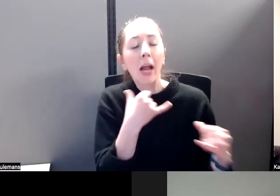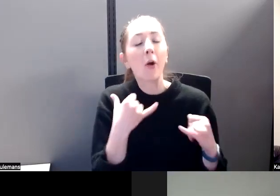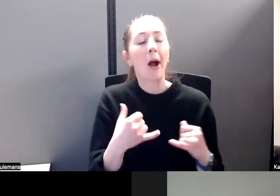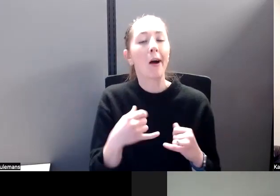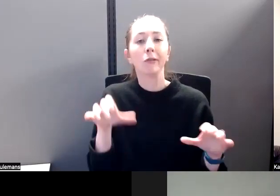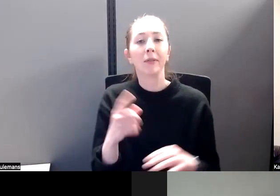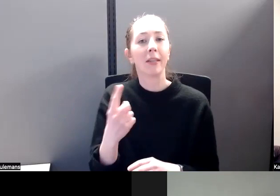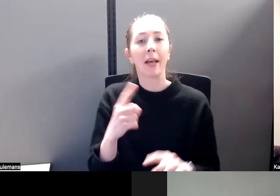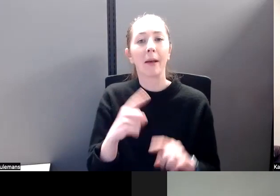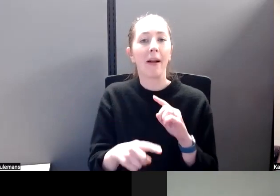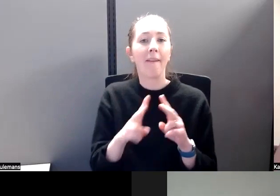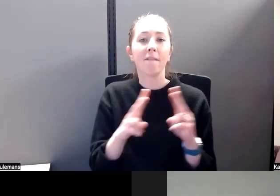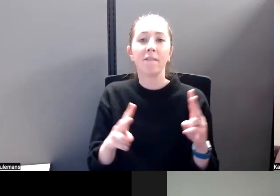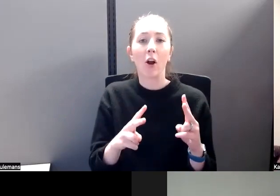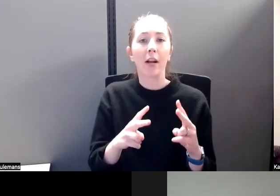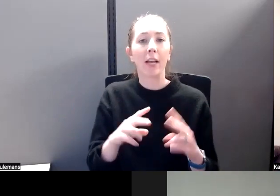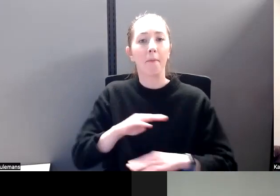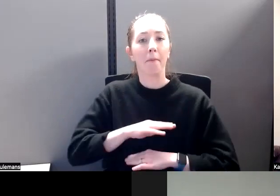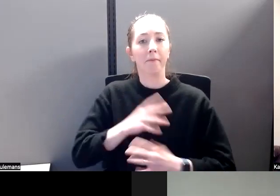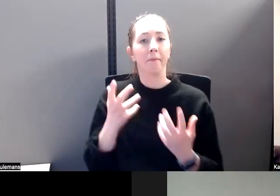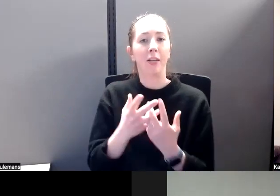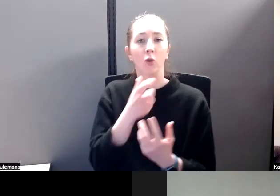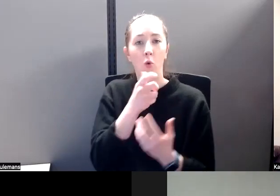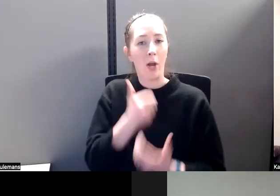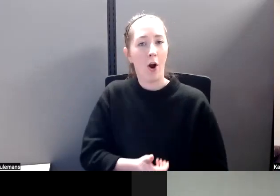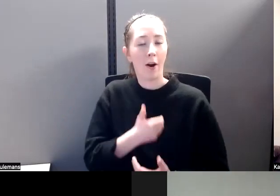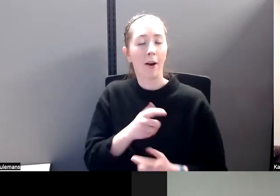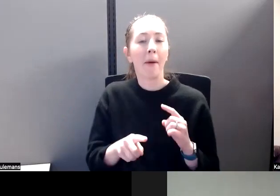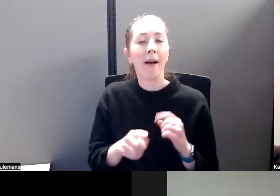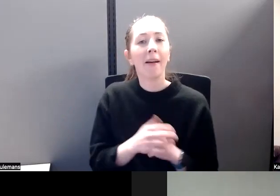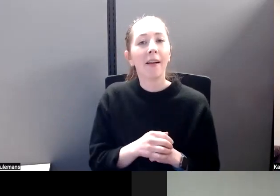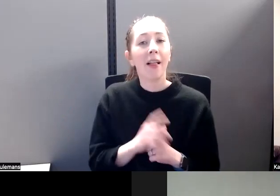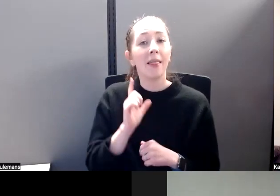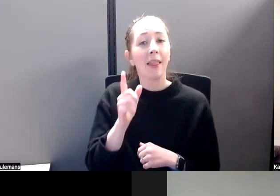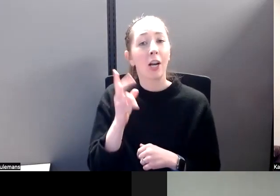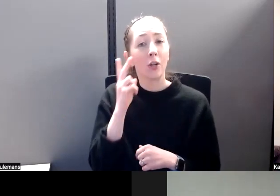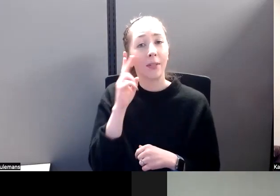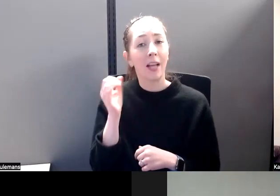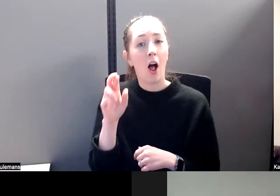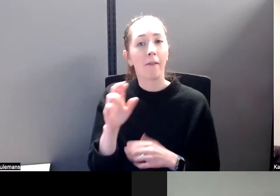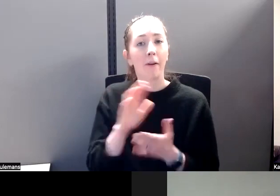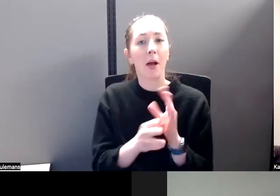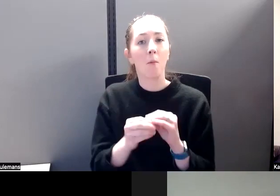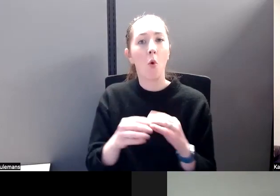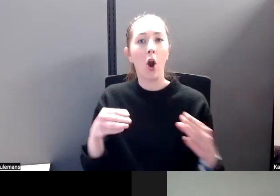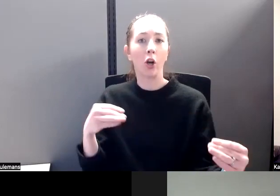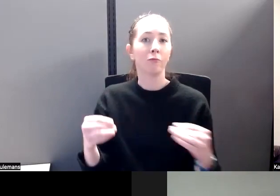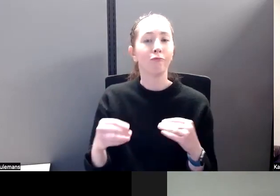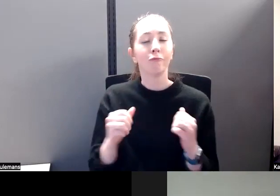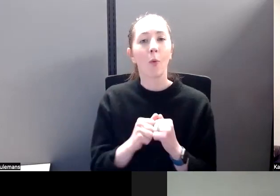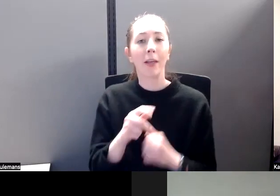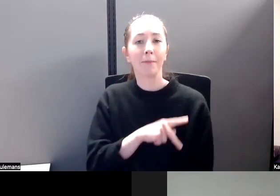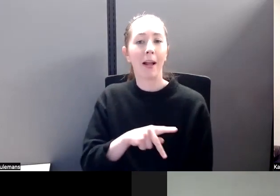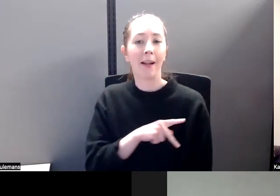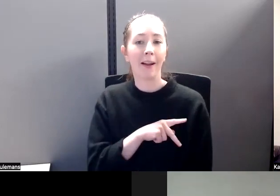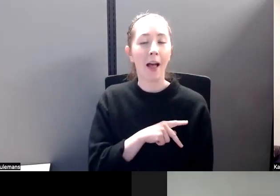are, it's very true to form of who we are. And then when you see Oliver loosen up, it's so nice. You know, you see him